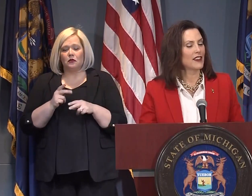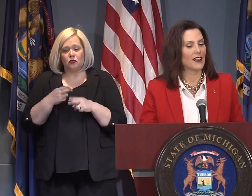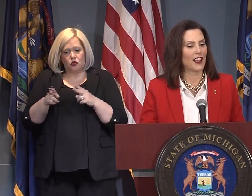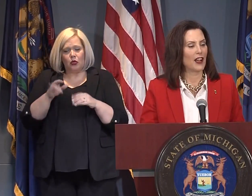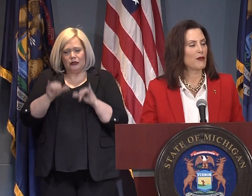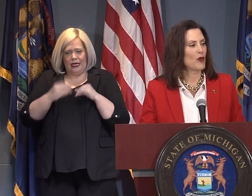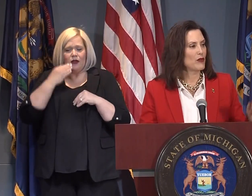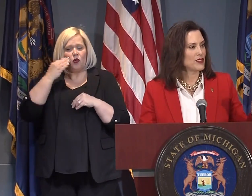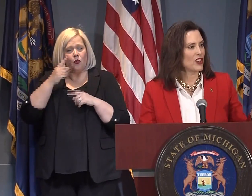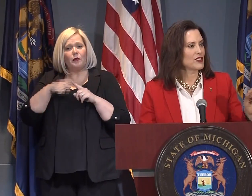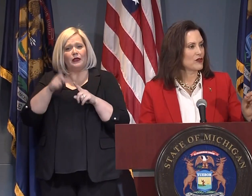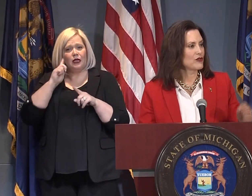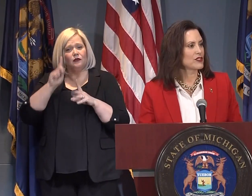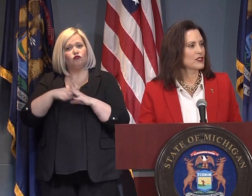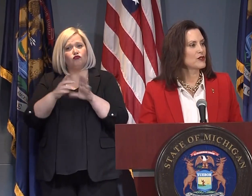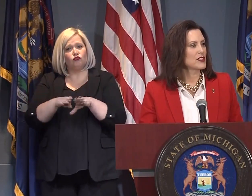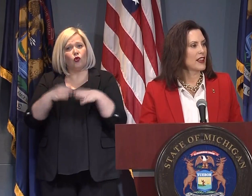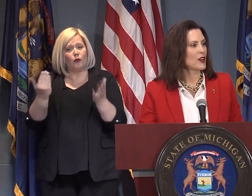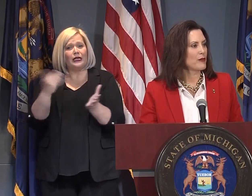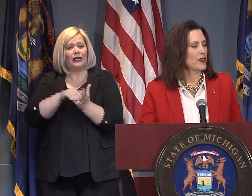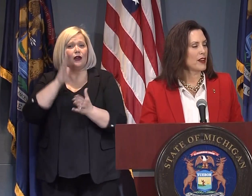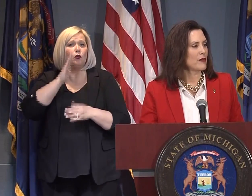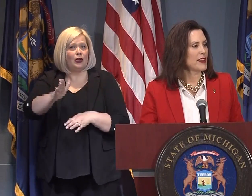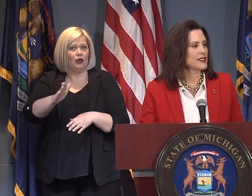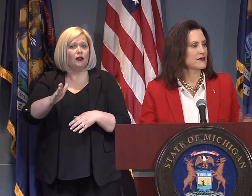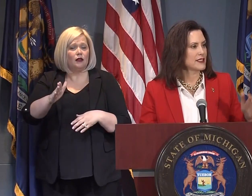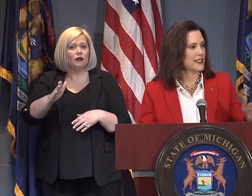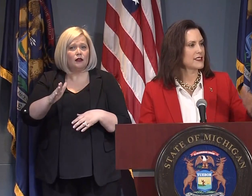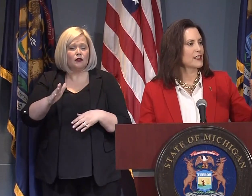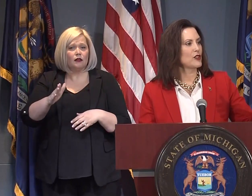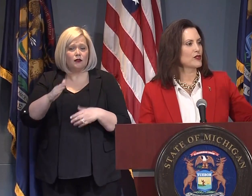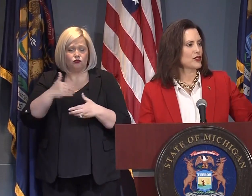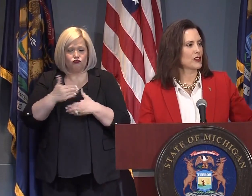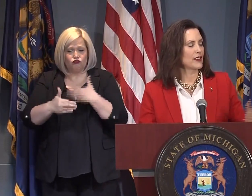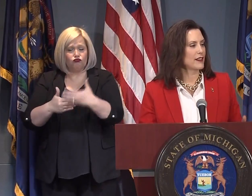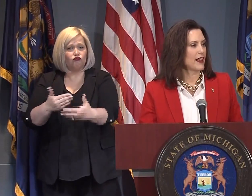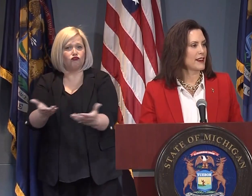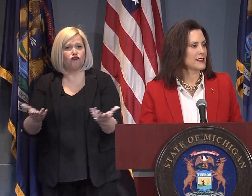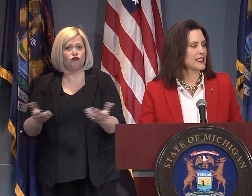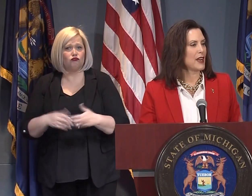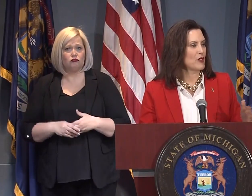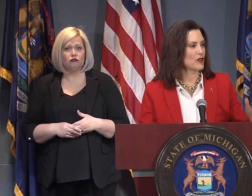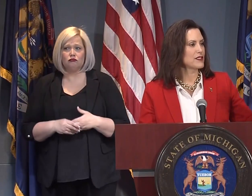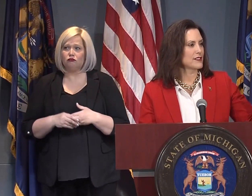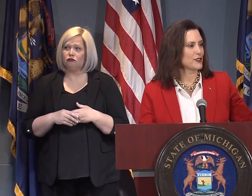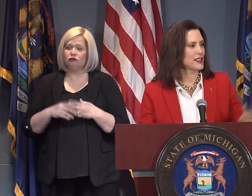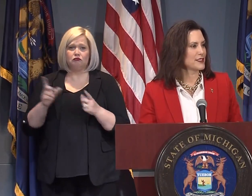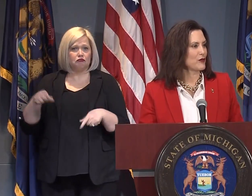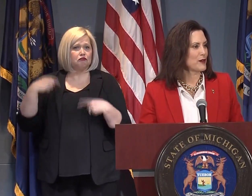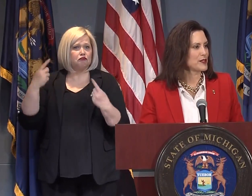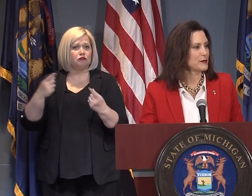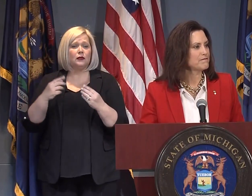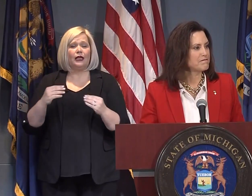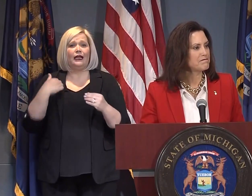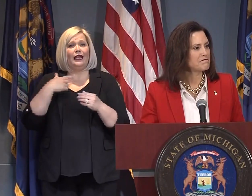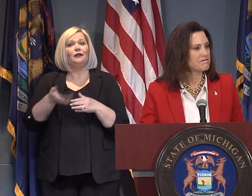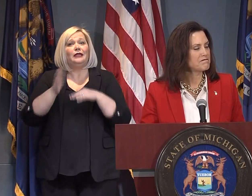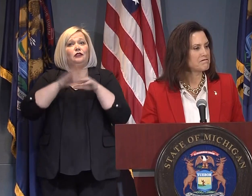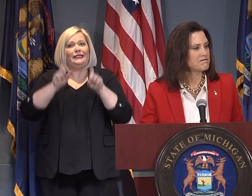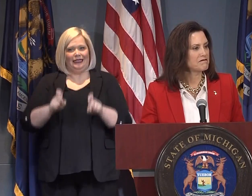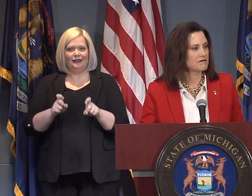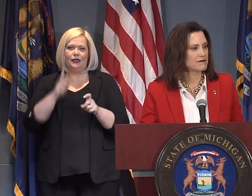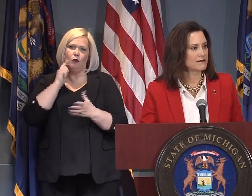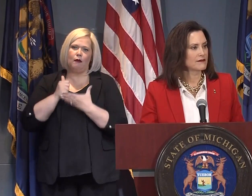being, but we will start to loosen that up as days get closer and as time goes and as our testing ramps up.